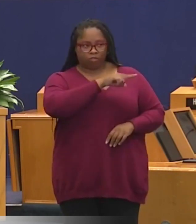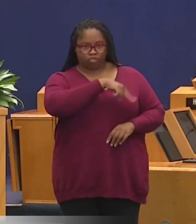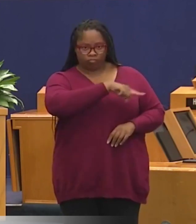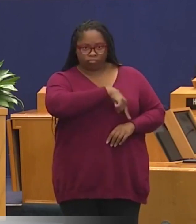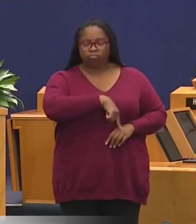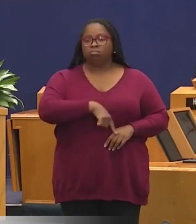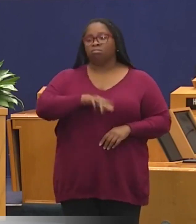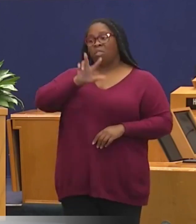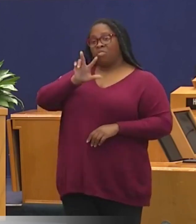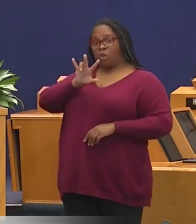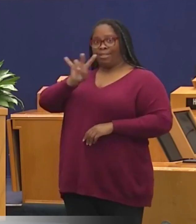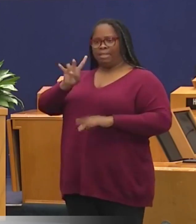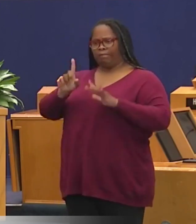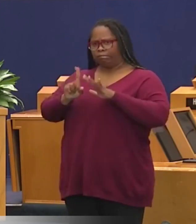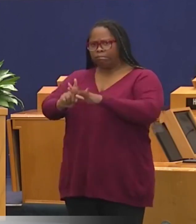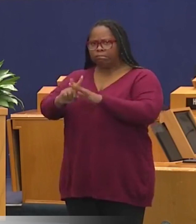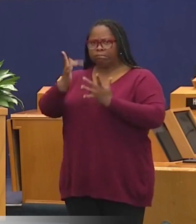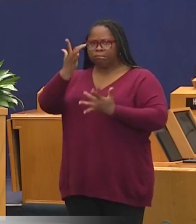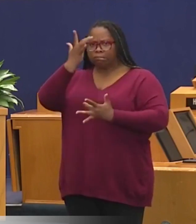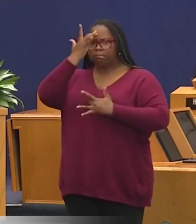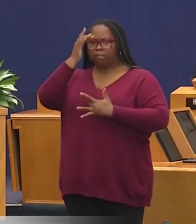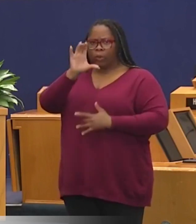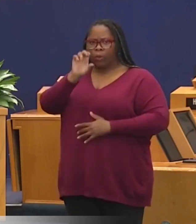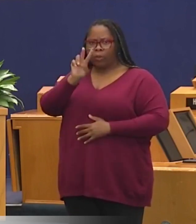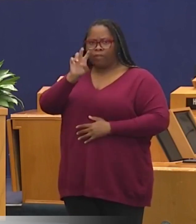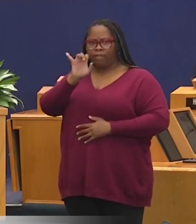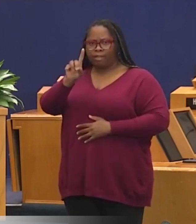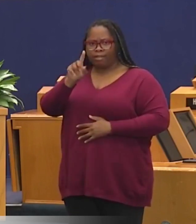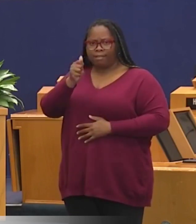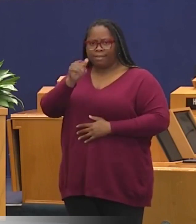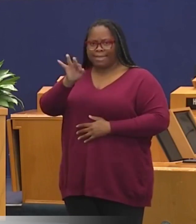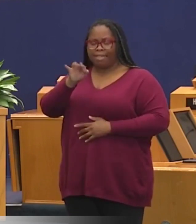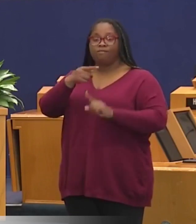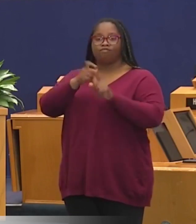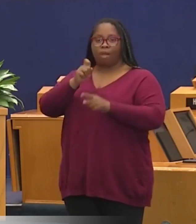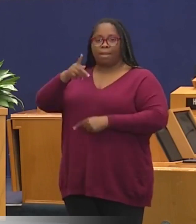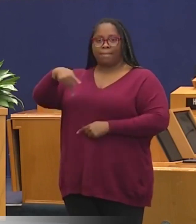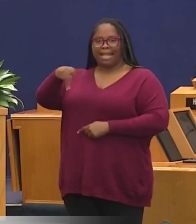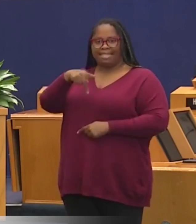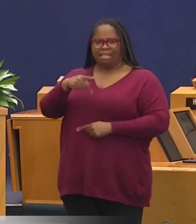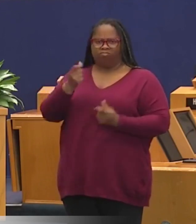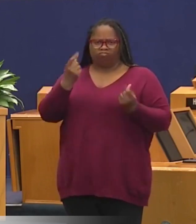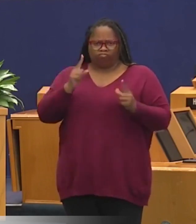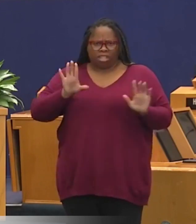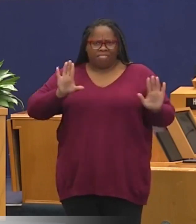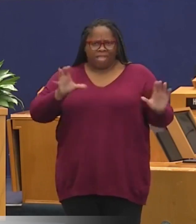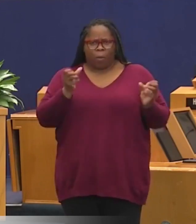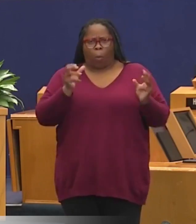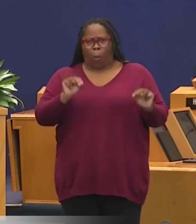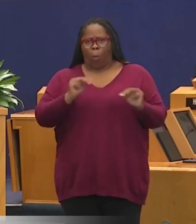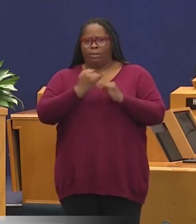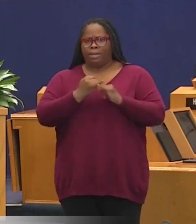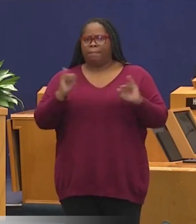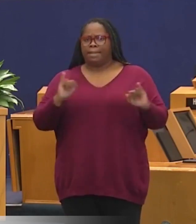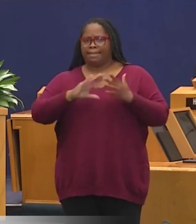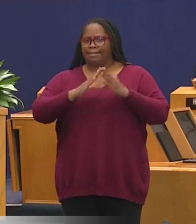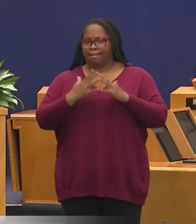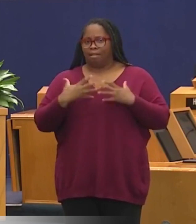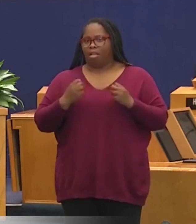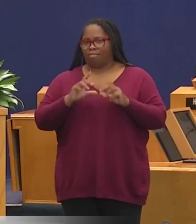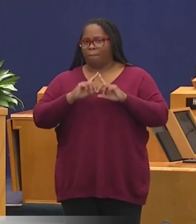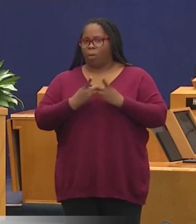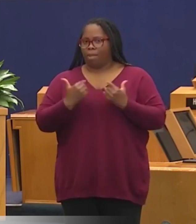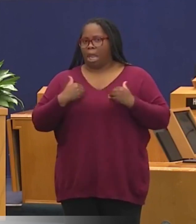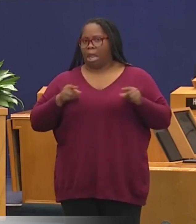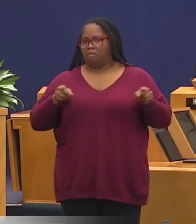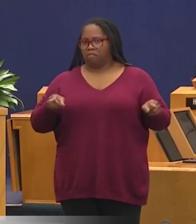and 37 cases reported by the city of Pasadena, both of which have independent city health departments. We're